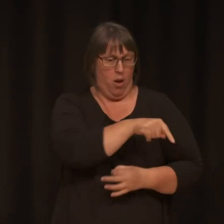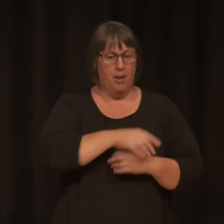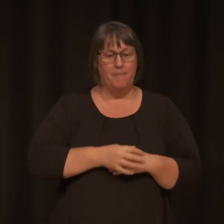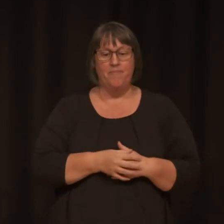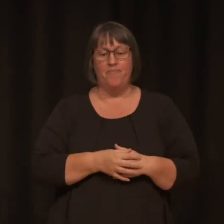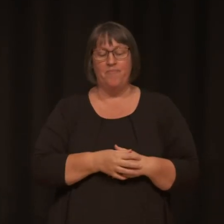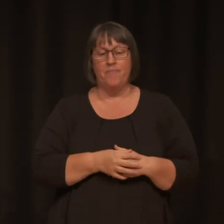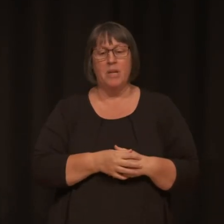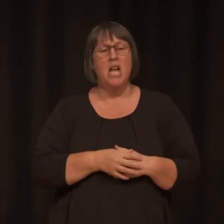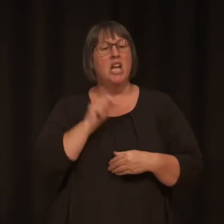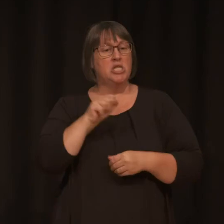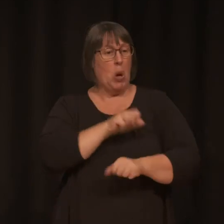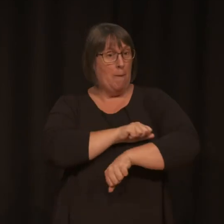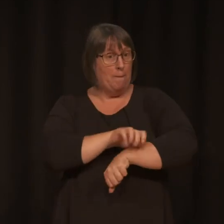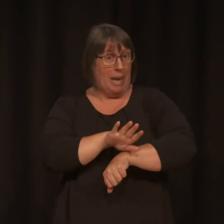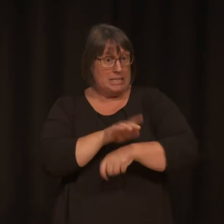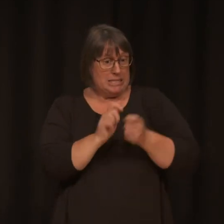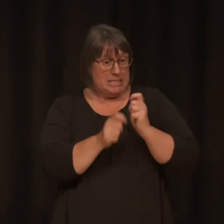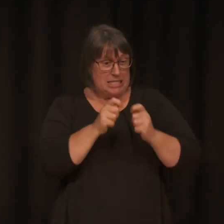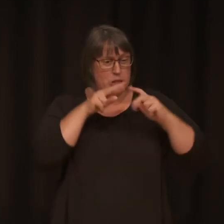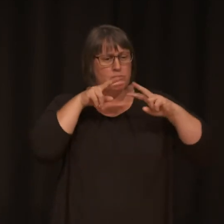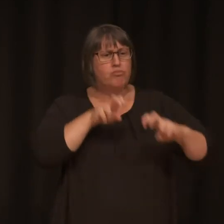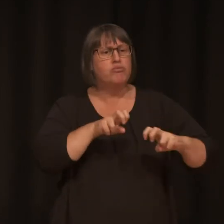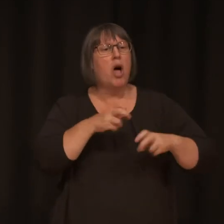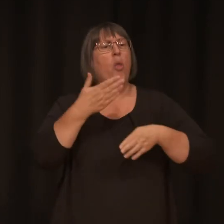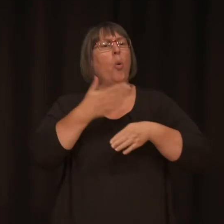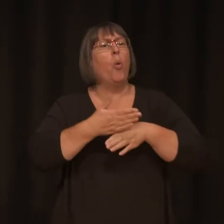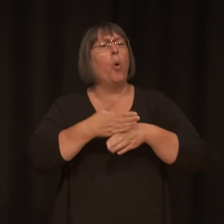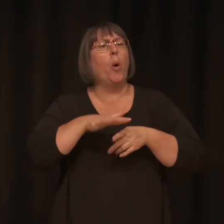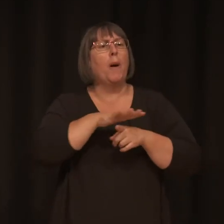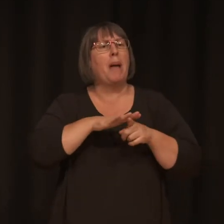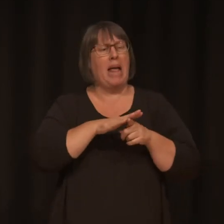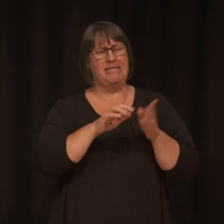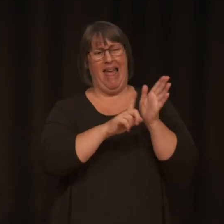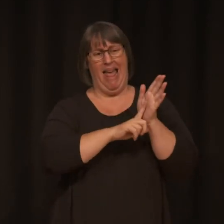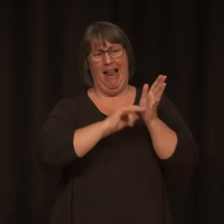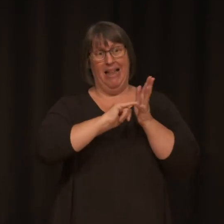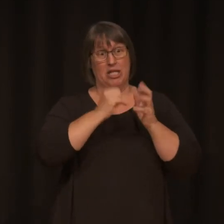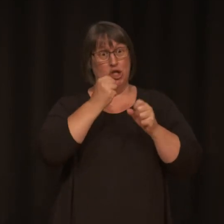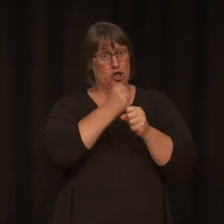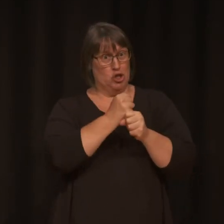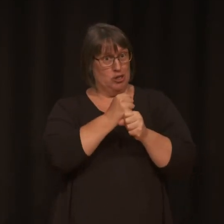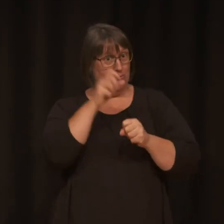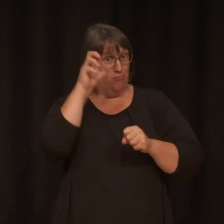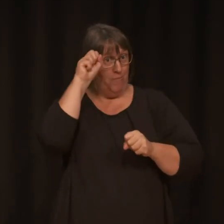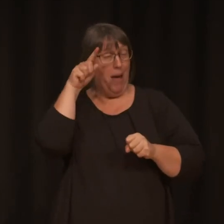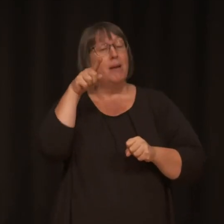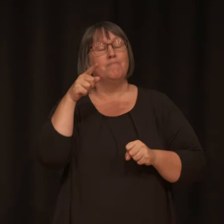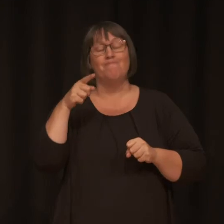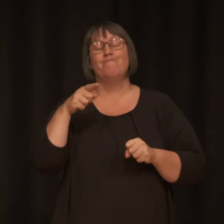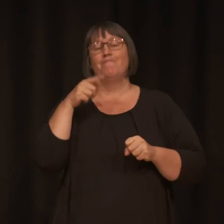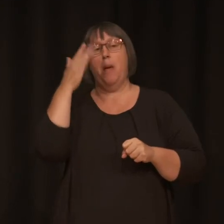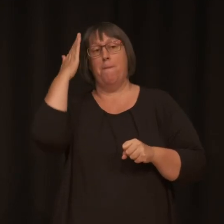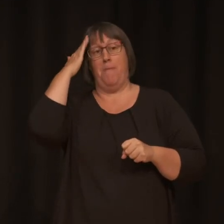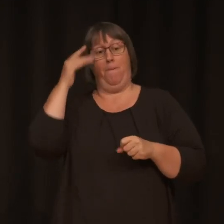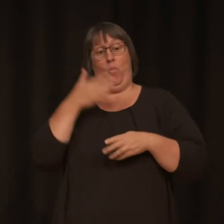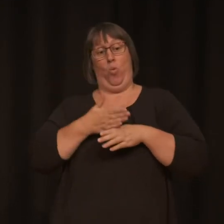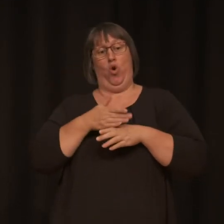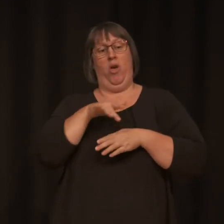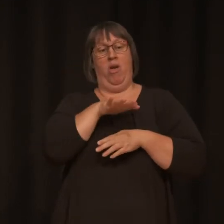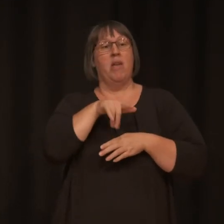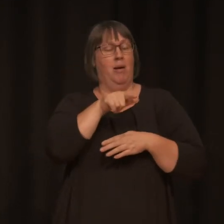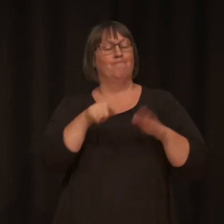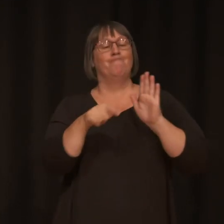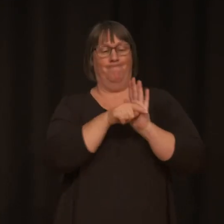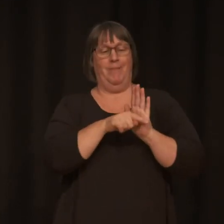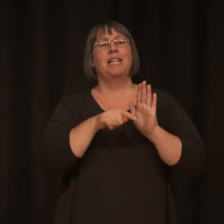close contacts at the LSG workplace of the mother in the initial cases all returned negative results. We've carried